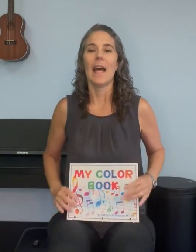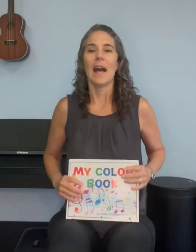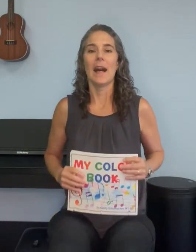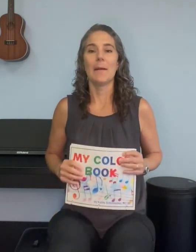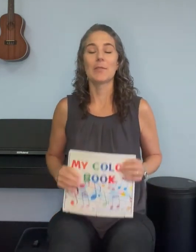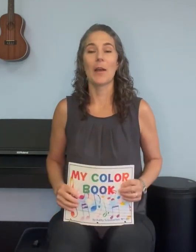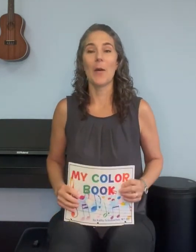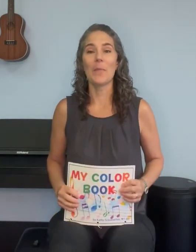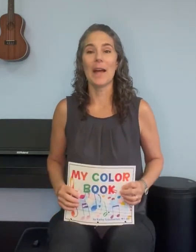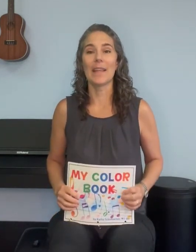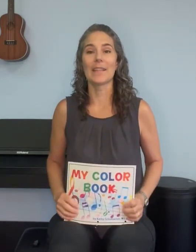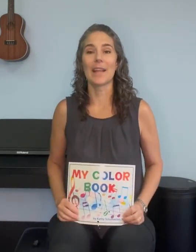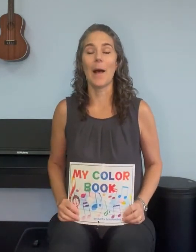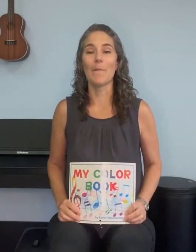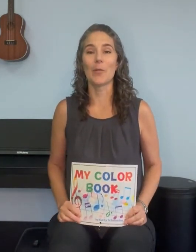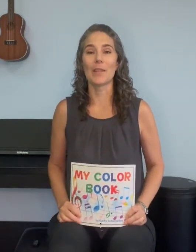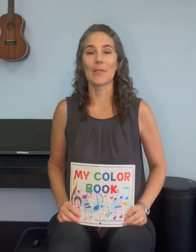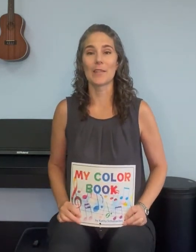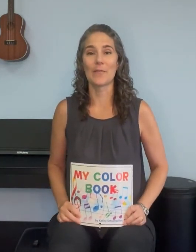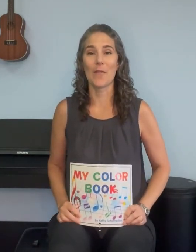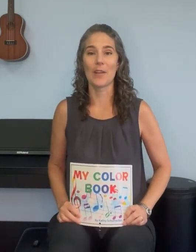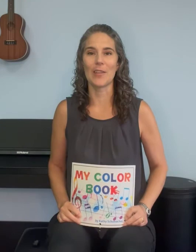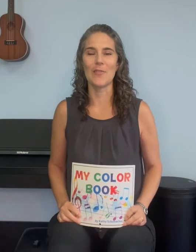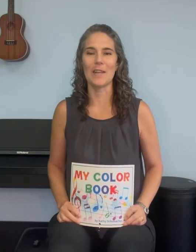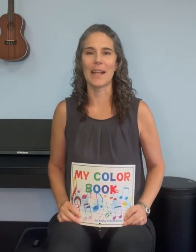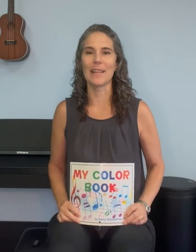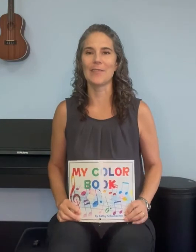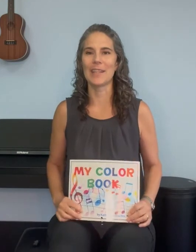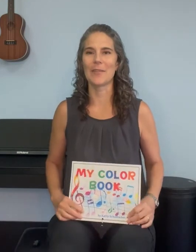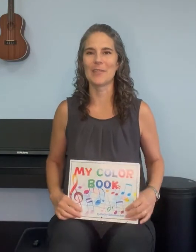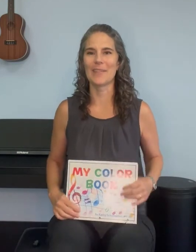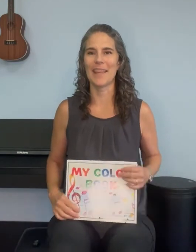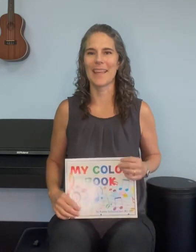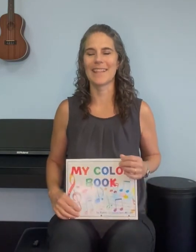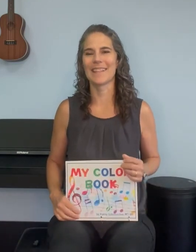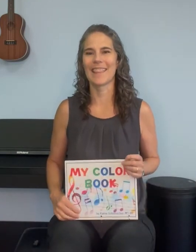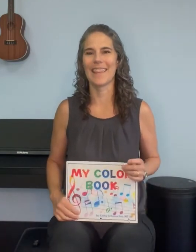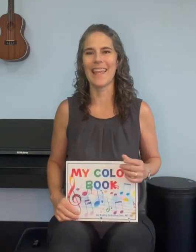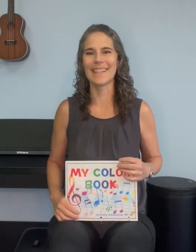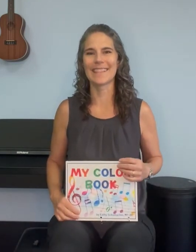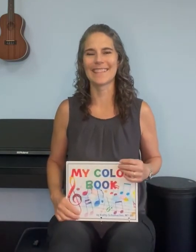So I hope that is a helpful resource for you, and I'd love to hear what you think. Thanks.